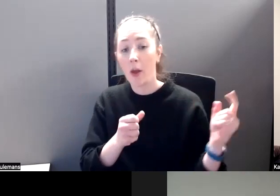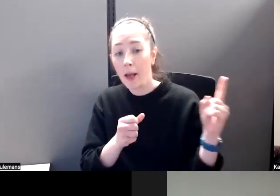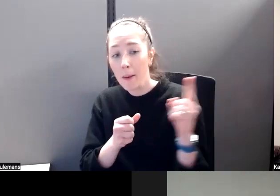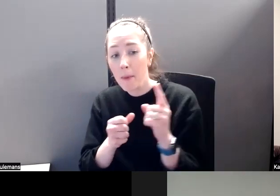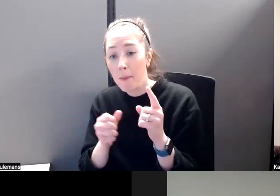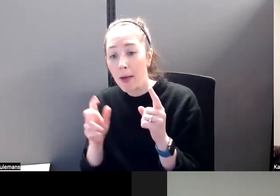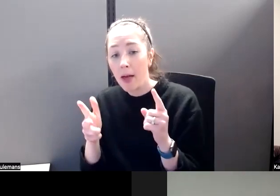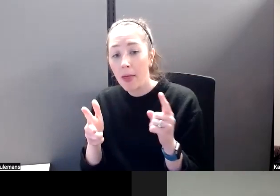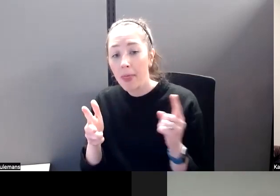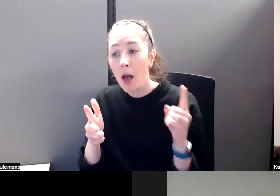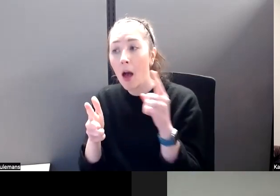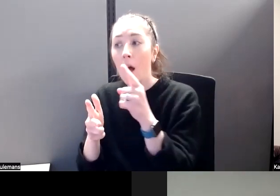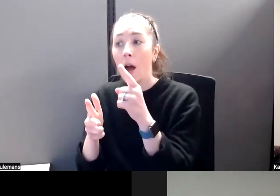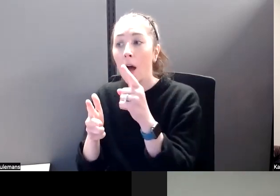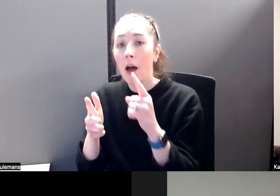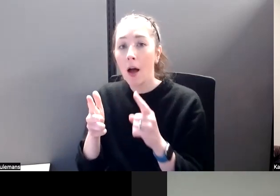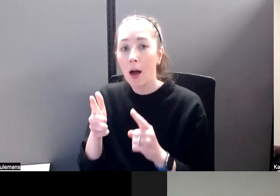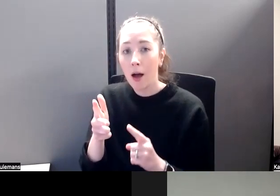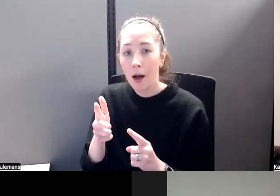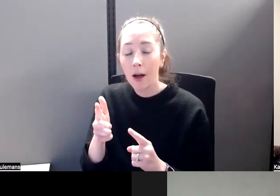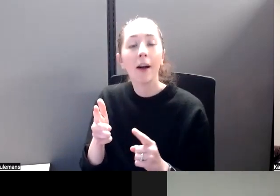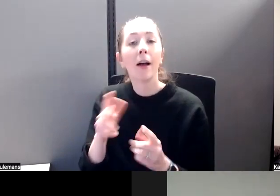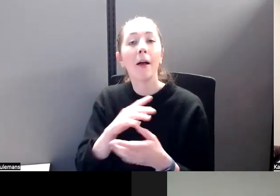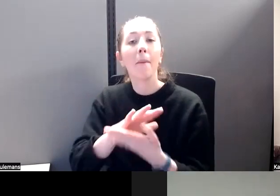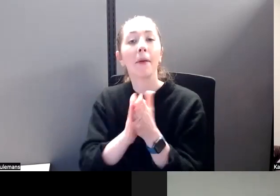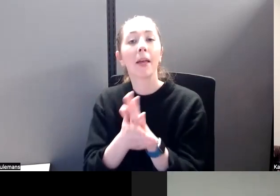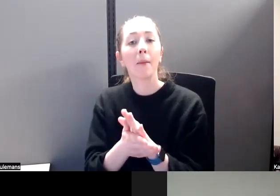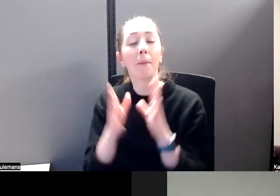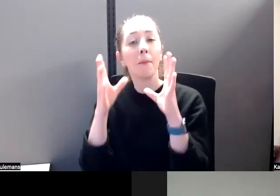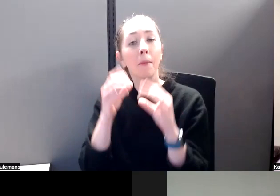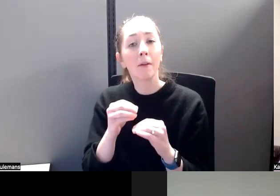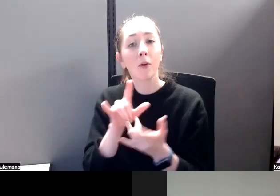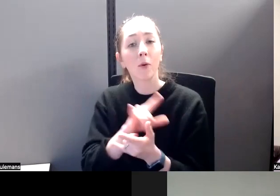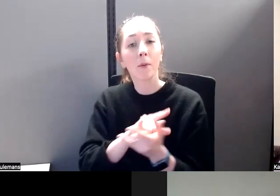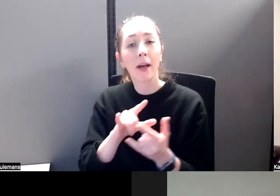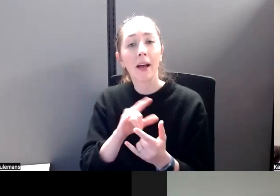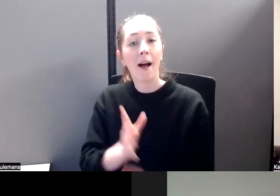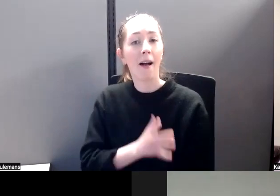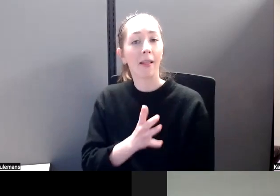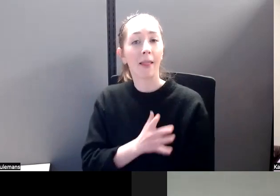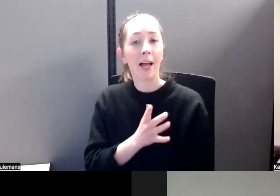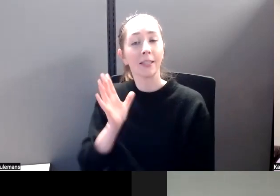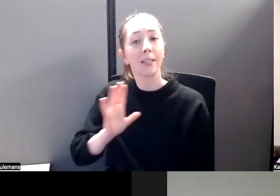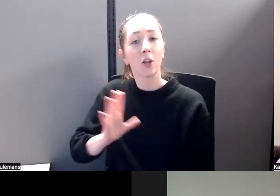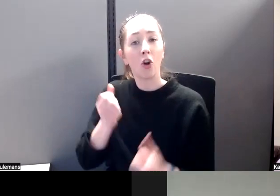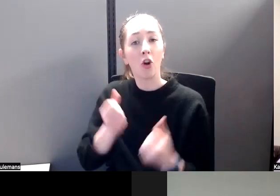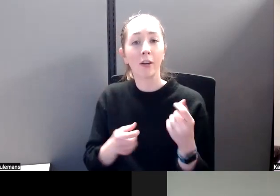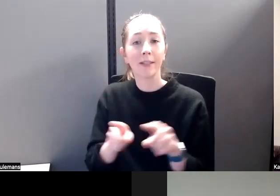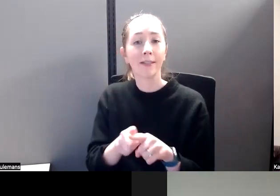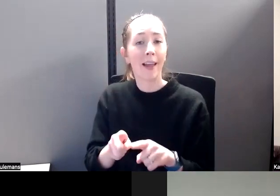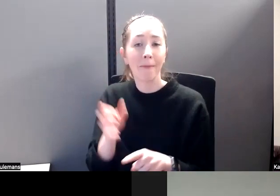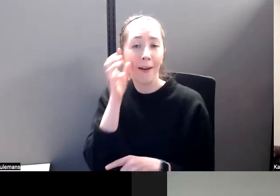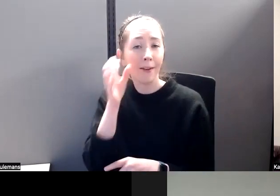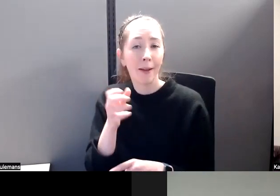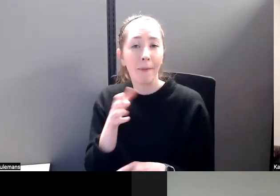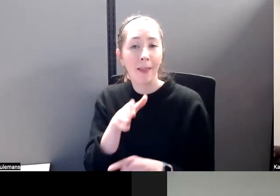it so beautiful and romantic. You know, a classic car is just as romantic as a fish tank. So